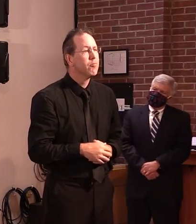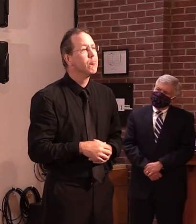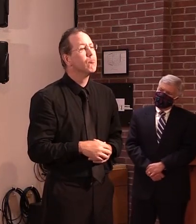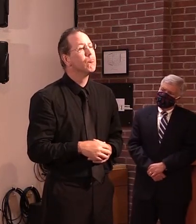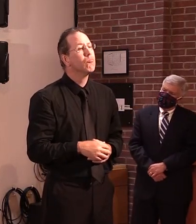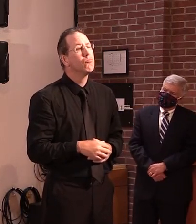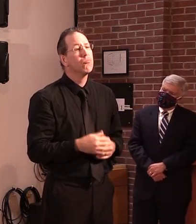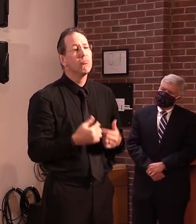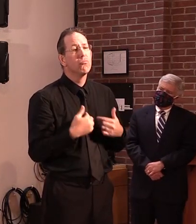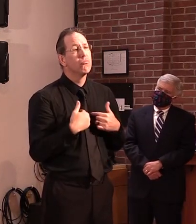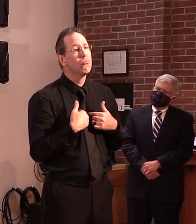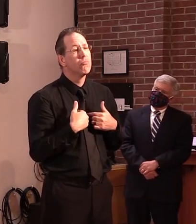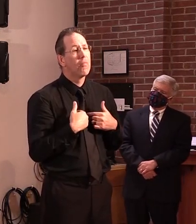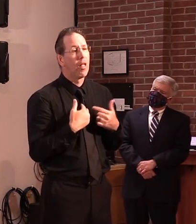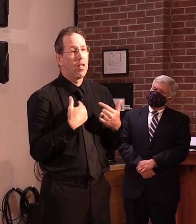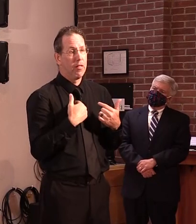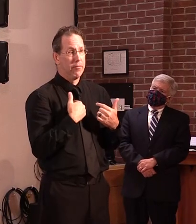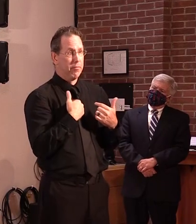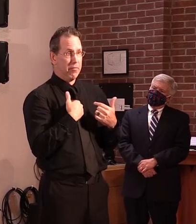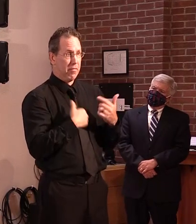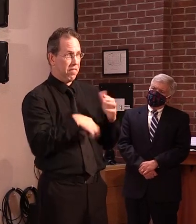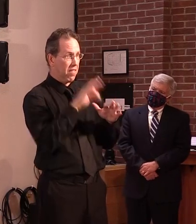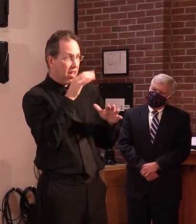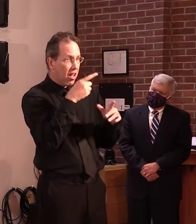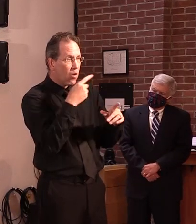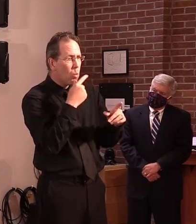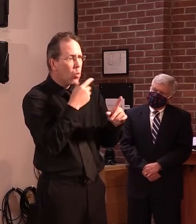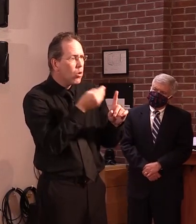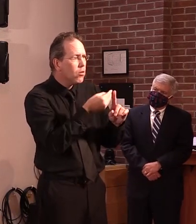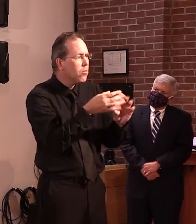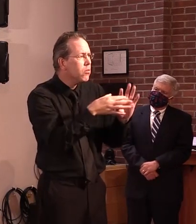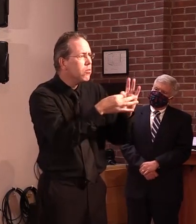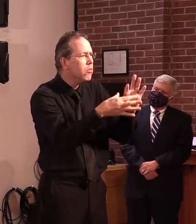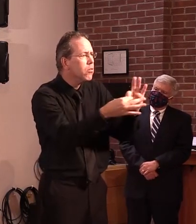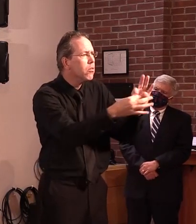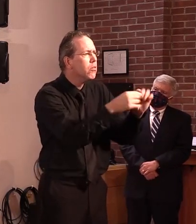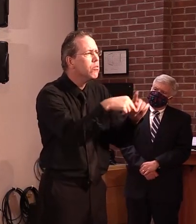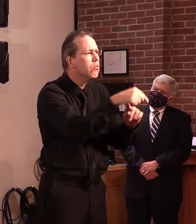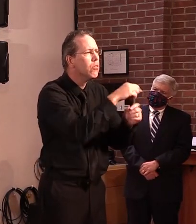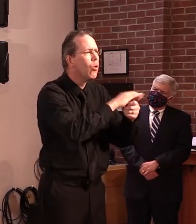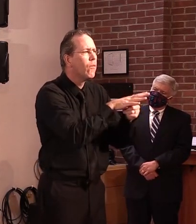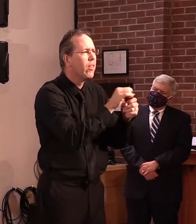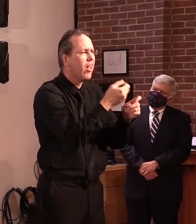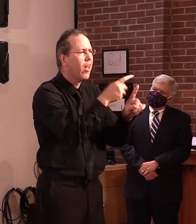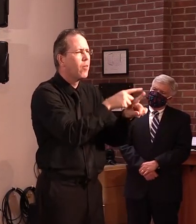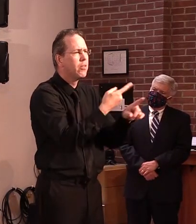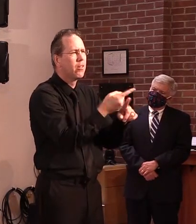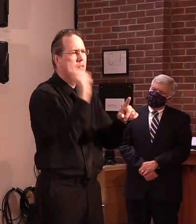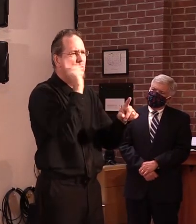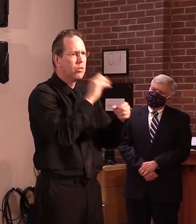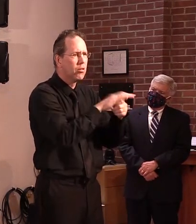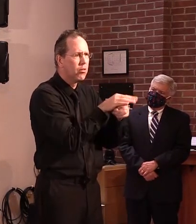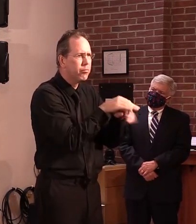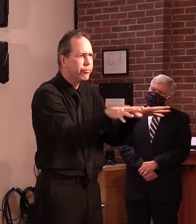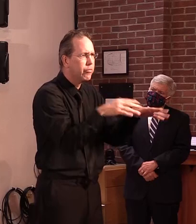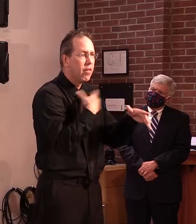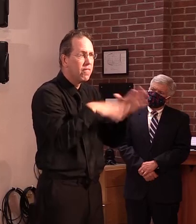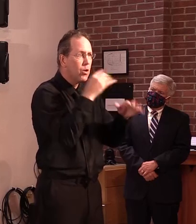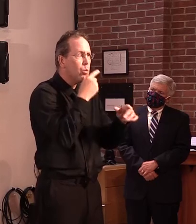found, again, any linkage or anything that would tie that all together. And